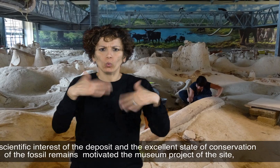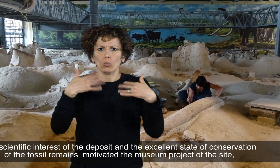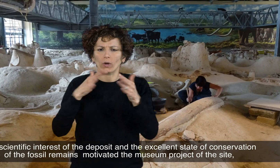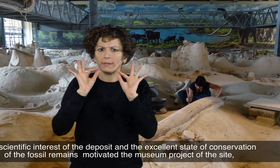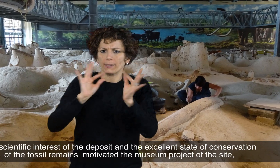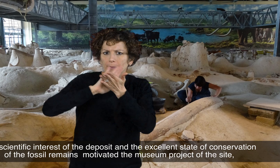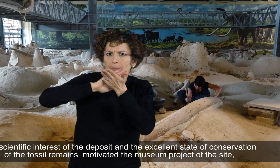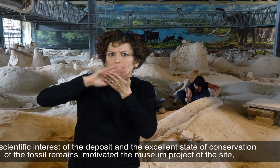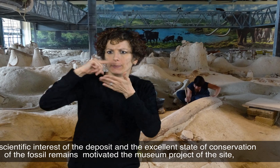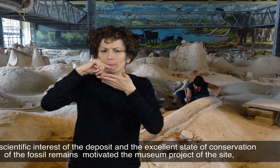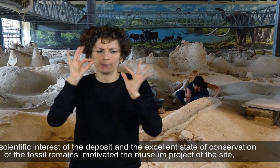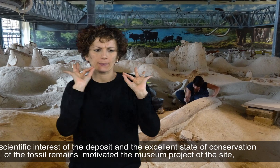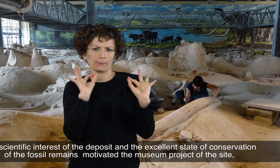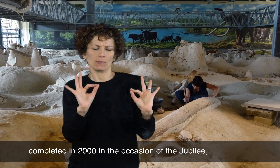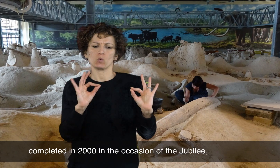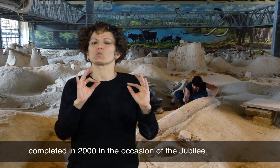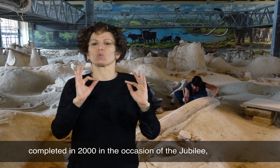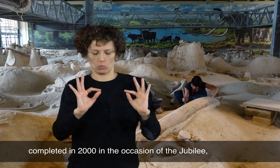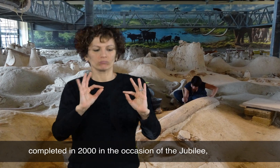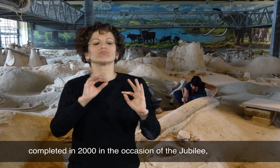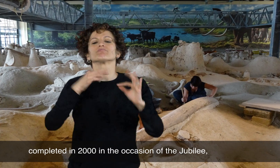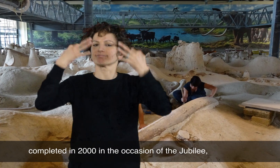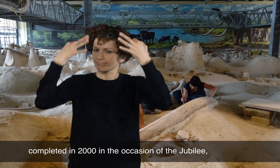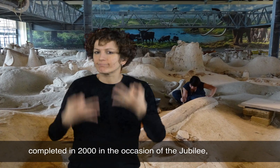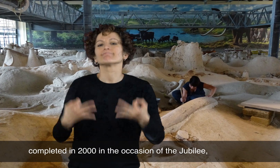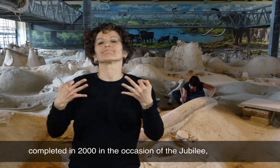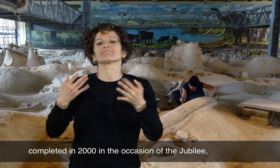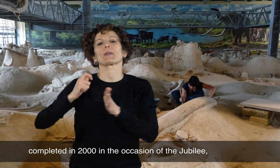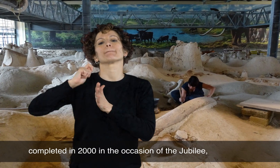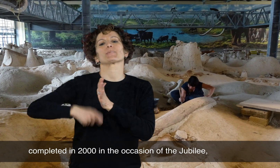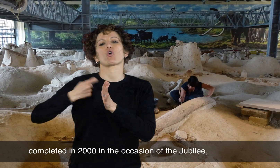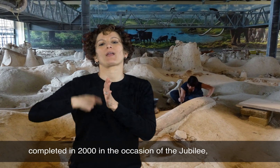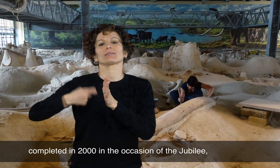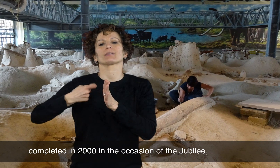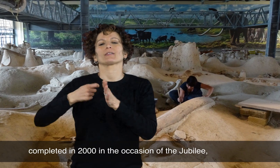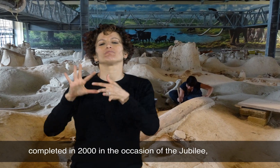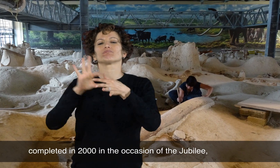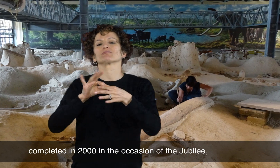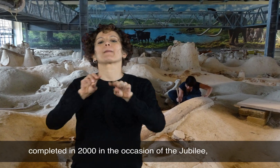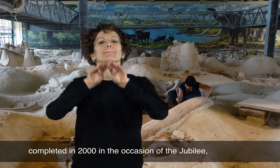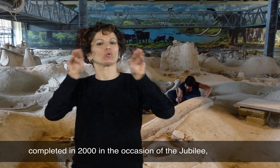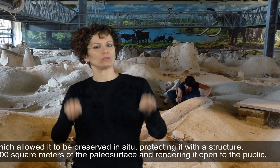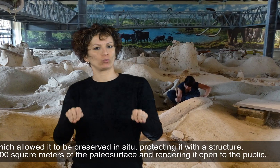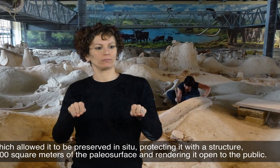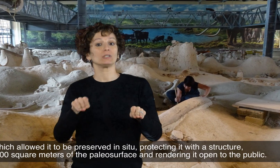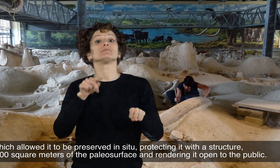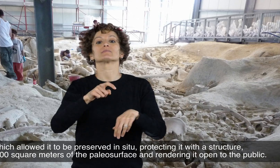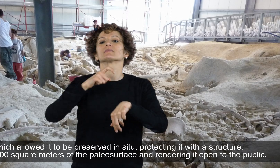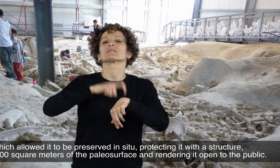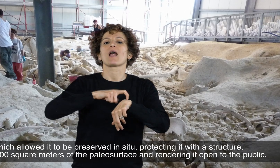museum project of the site. Completed in 2000 in the occasion of the Jubilee, which allowed it to be